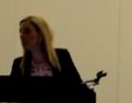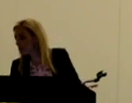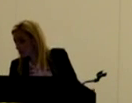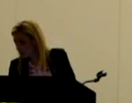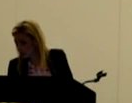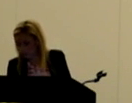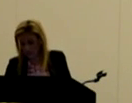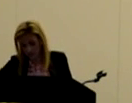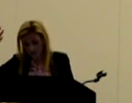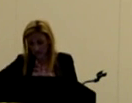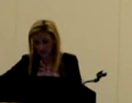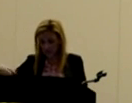some?